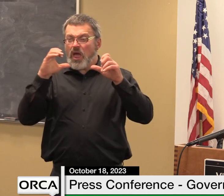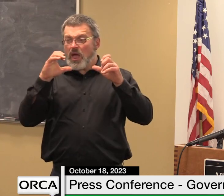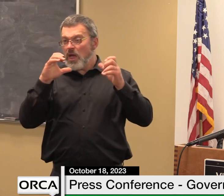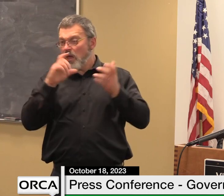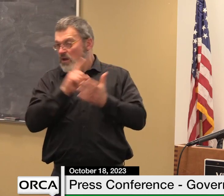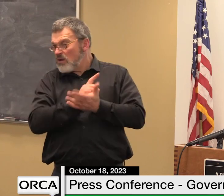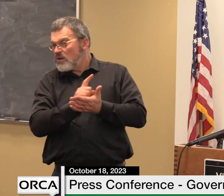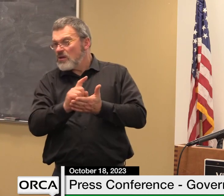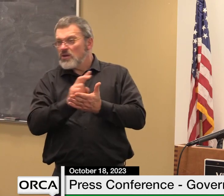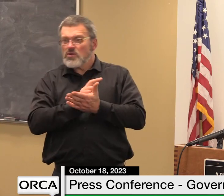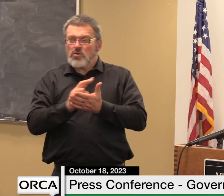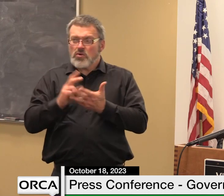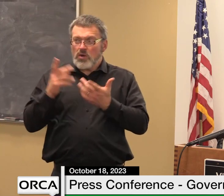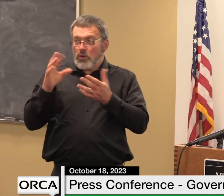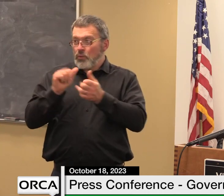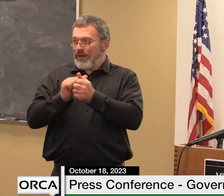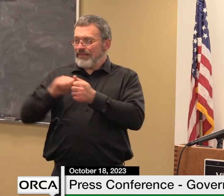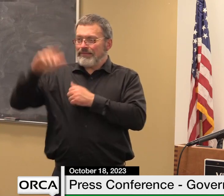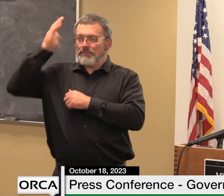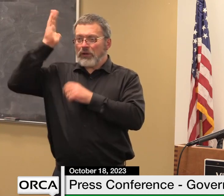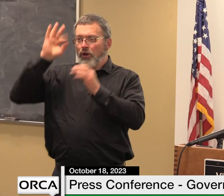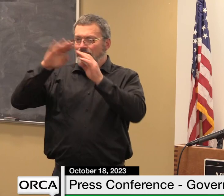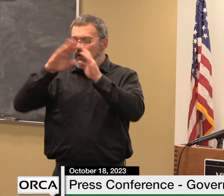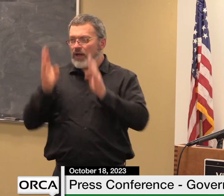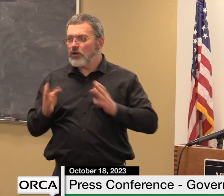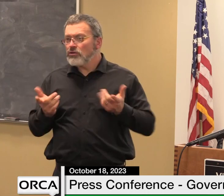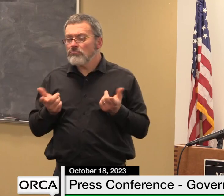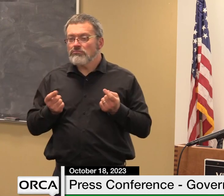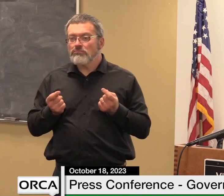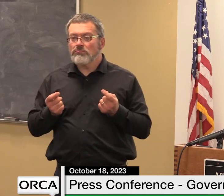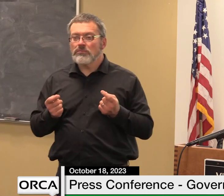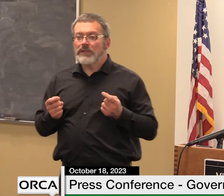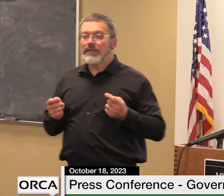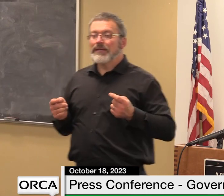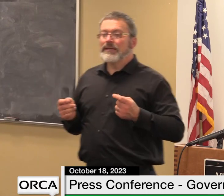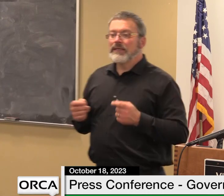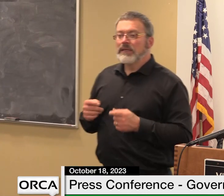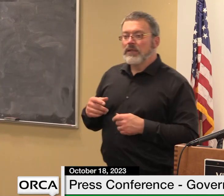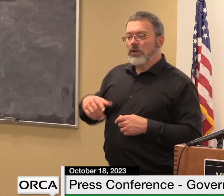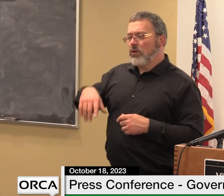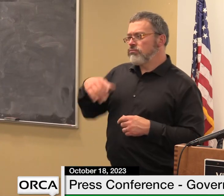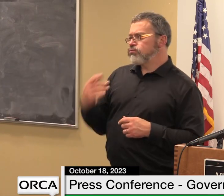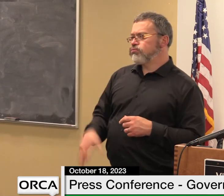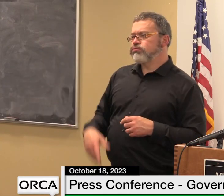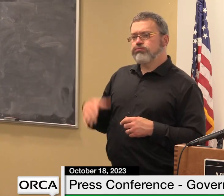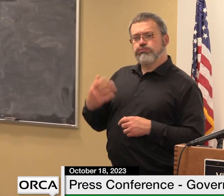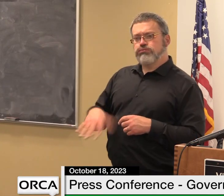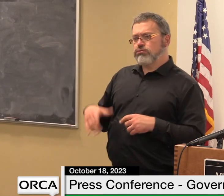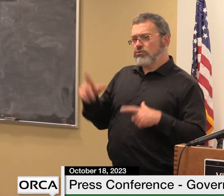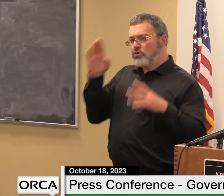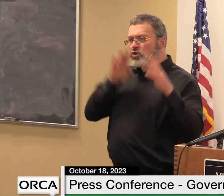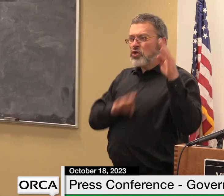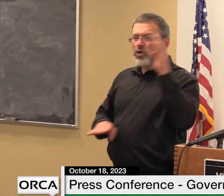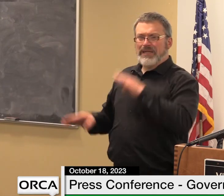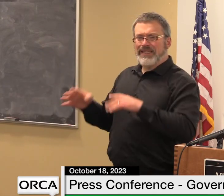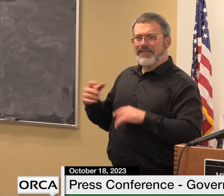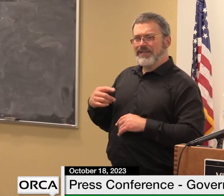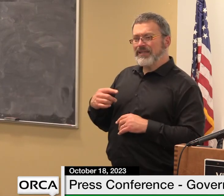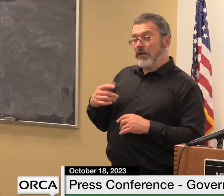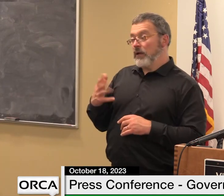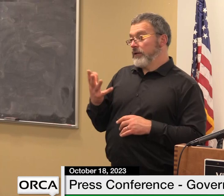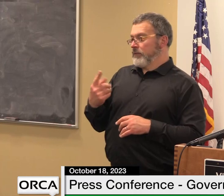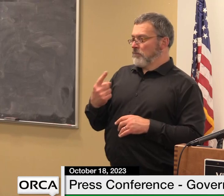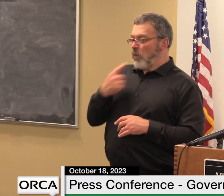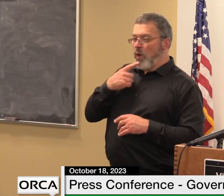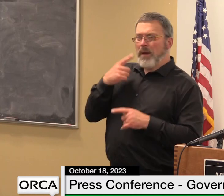two weeks with the speakership struggle? Well, it's concerning on a number of different levels, and disappointing and embarrassing in some